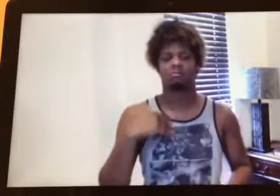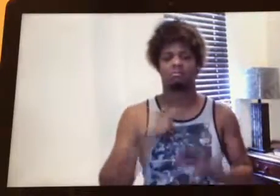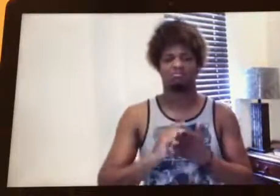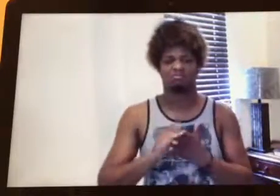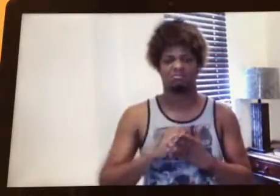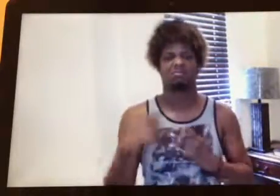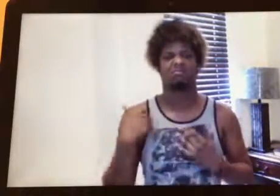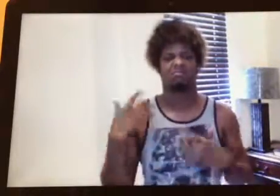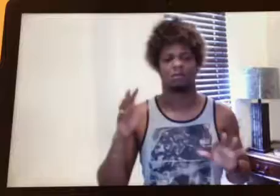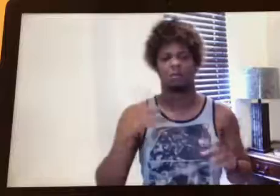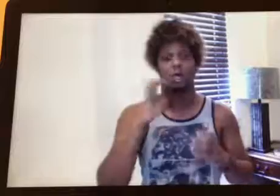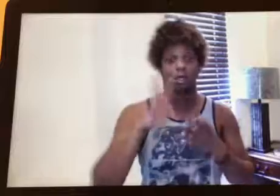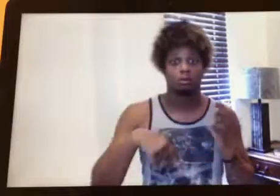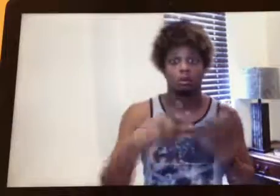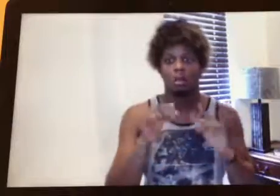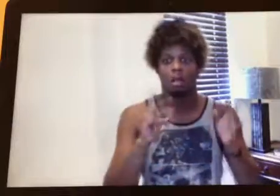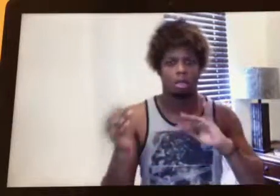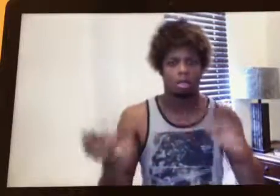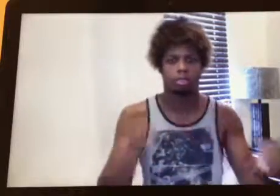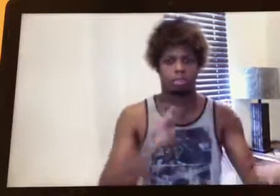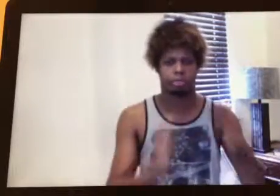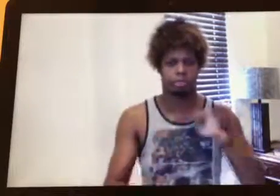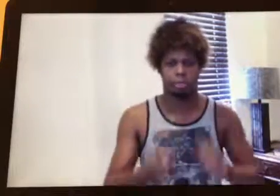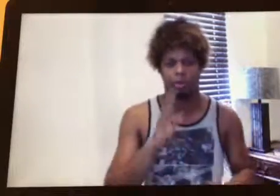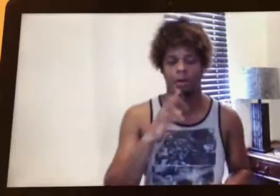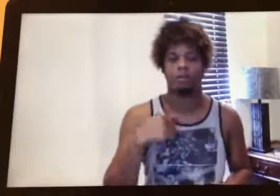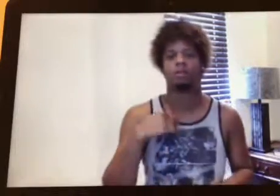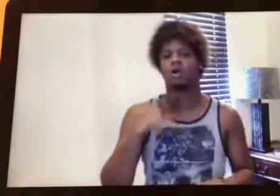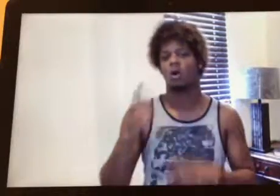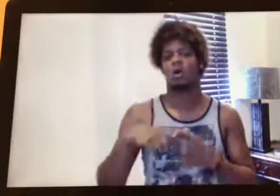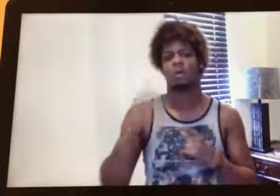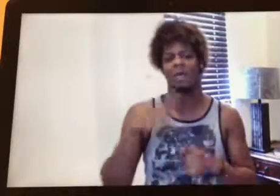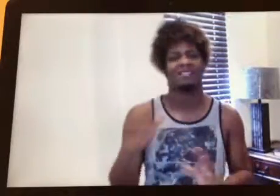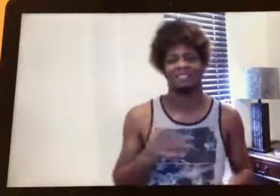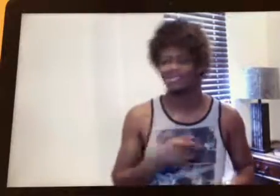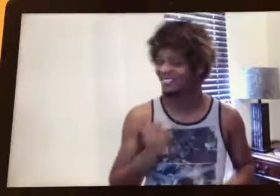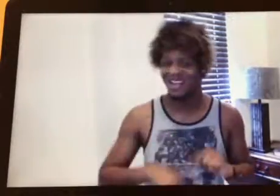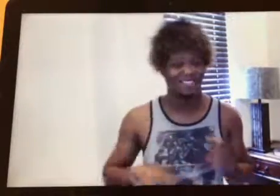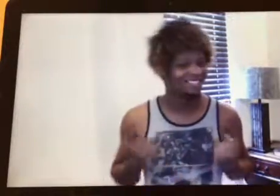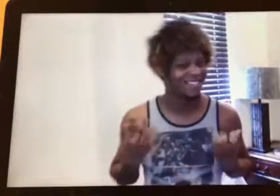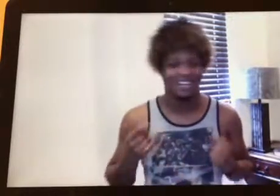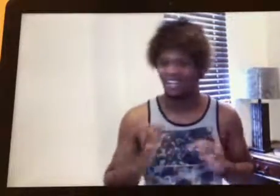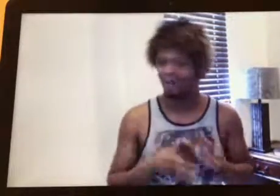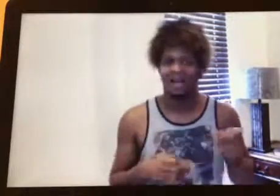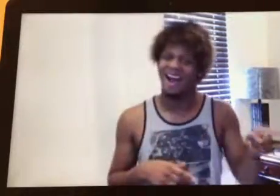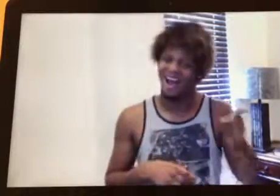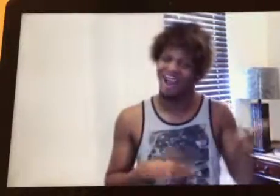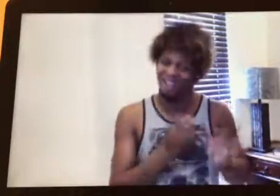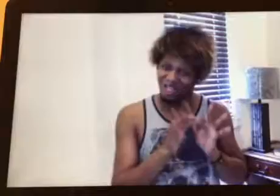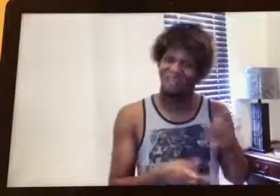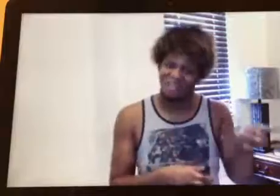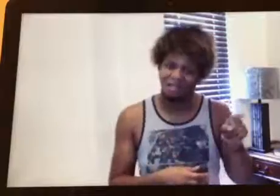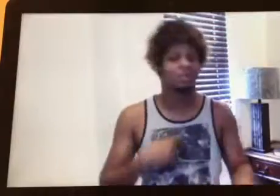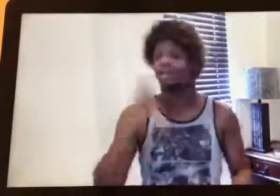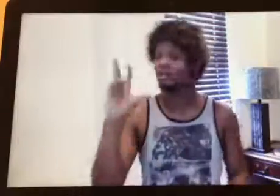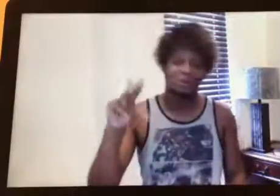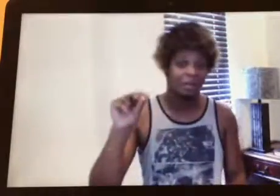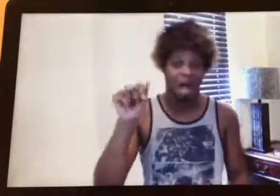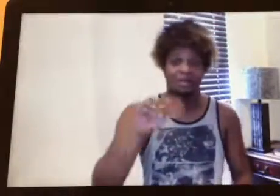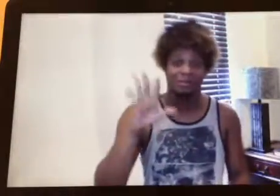back and forth. I was trying to write down and explain the schedule and everything. I was like, "He can't sign." And they're like, "Yeah, he's an interpreter." I'm